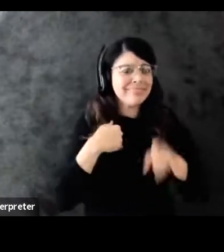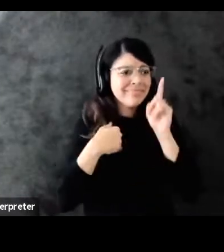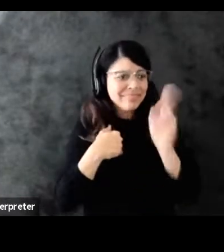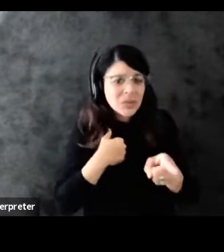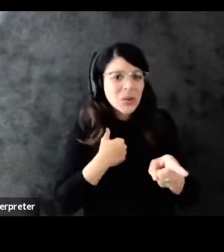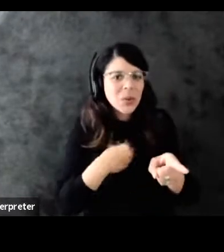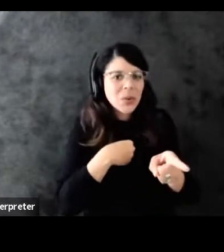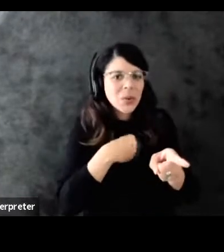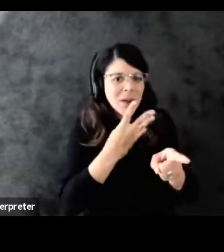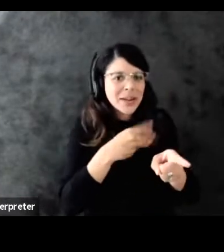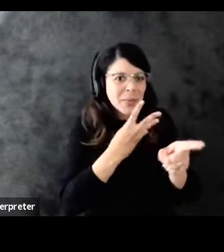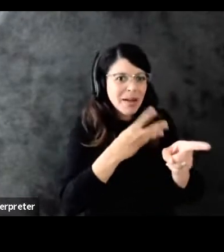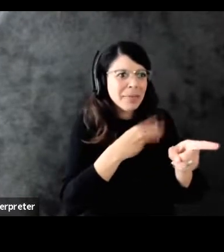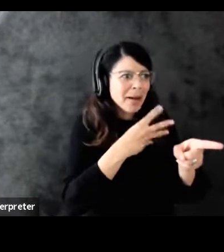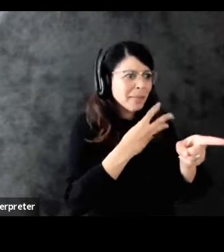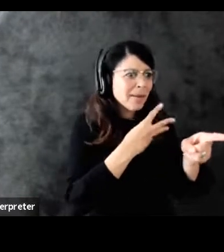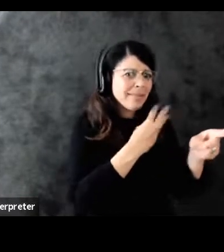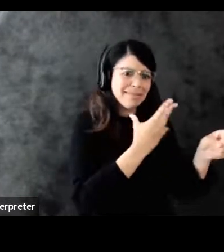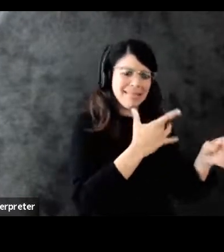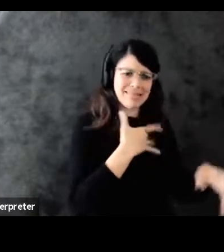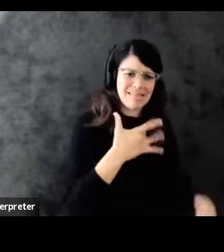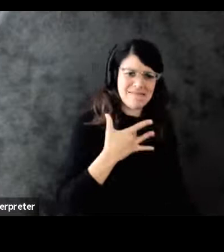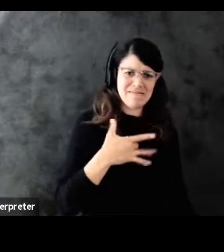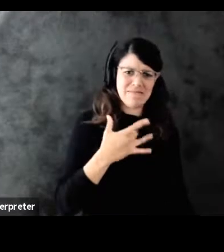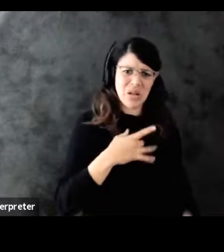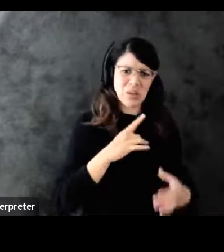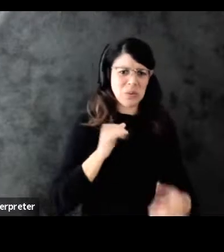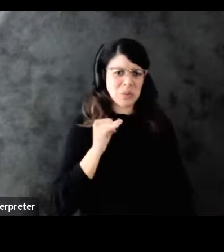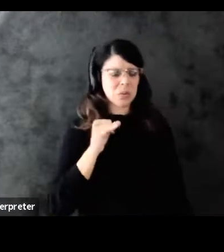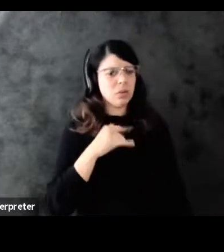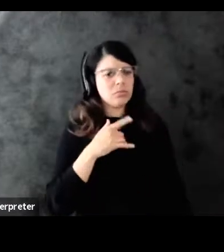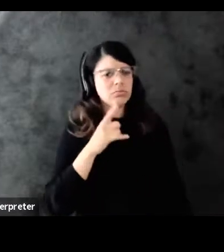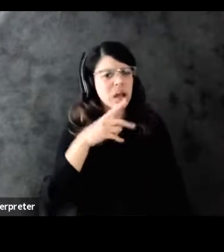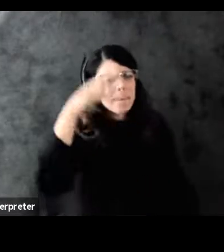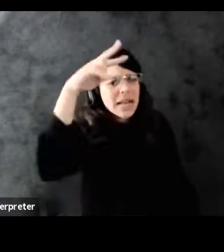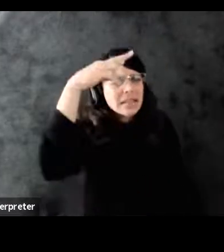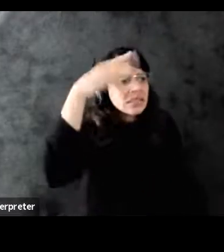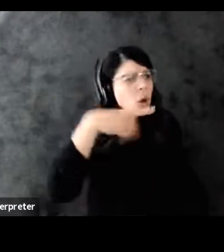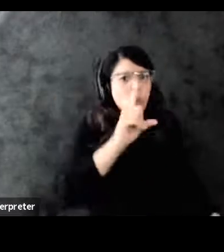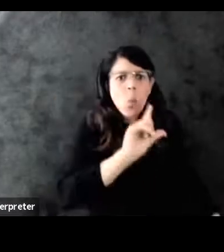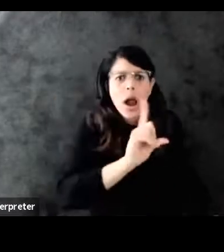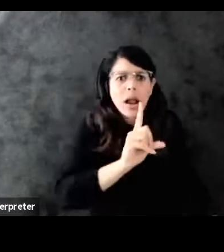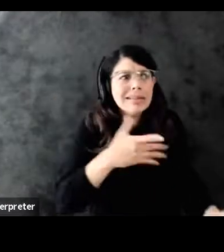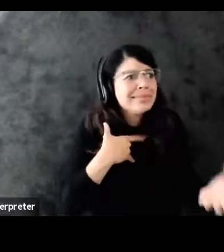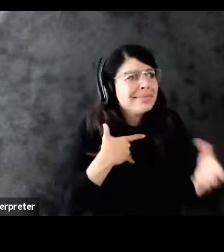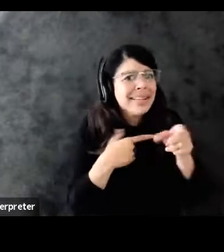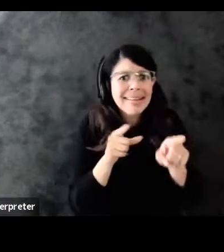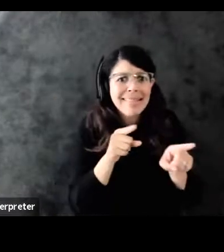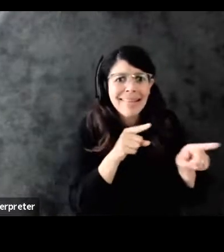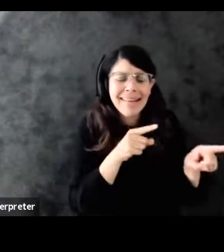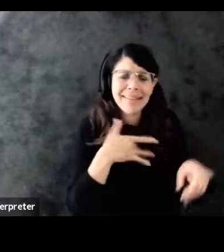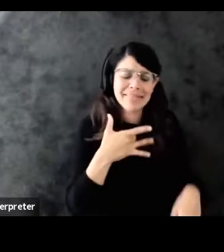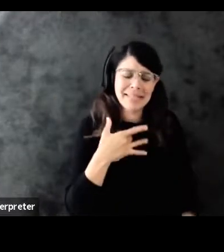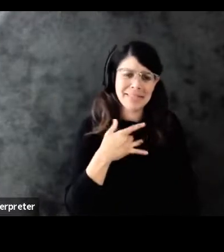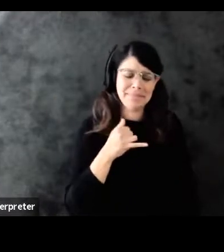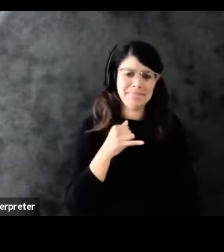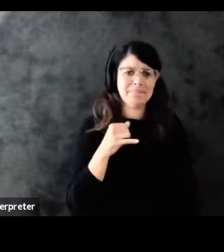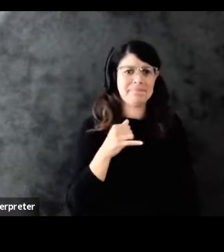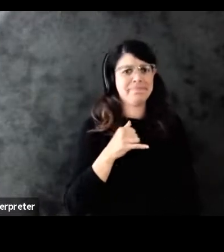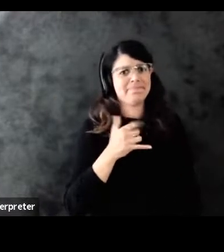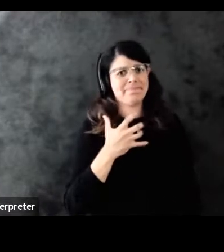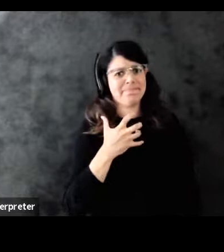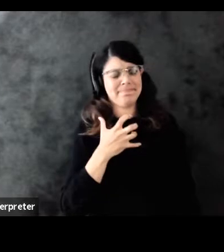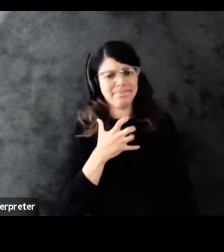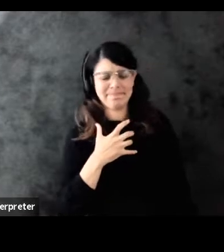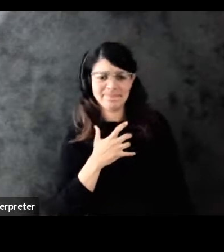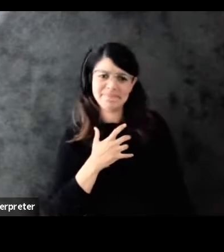man? Well, the Mexicans, a few that were there, were hiding out in the closet. They didn't want to come out as Mexicans, right?